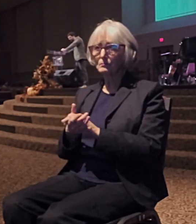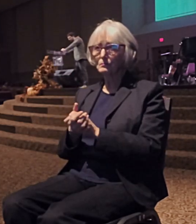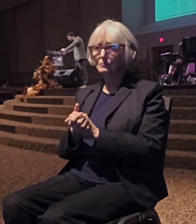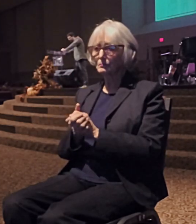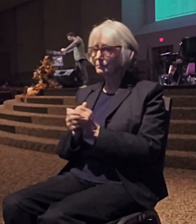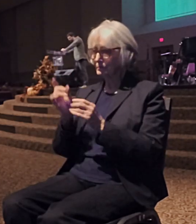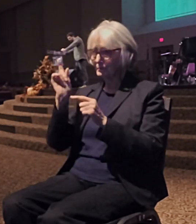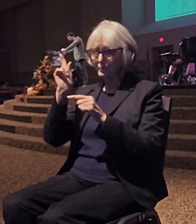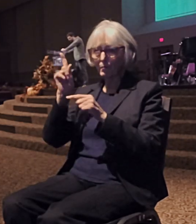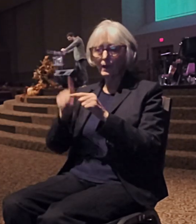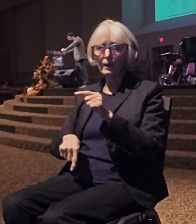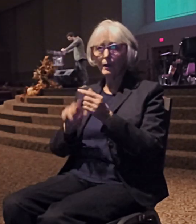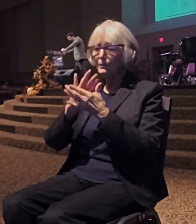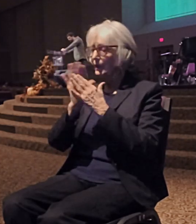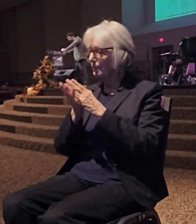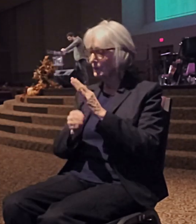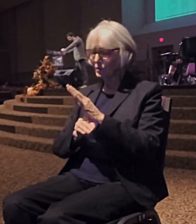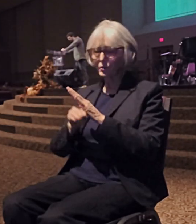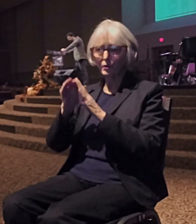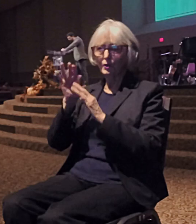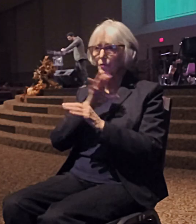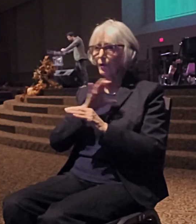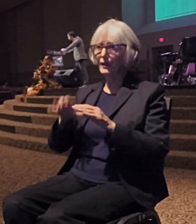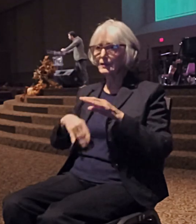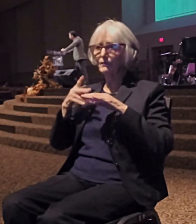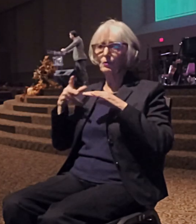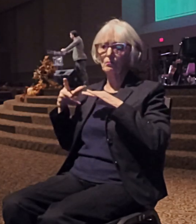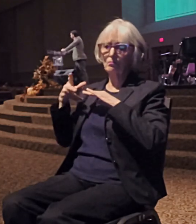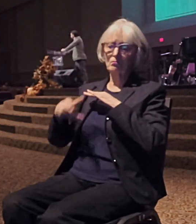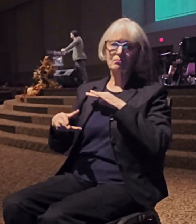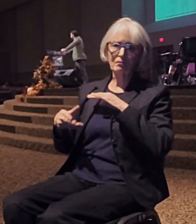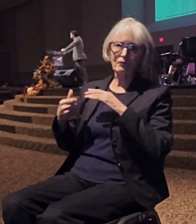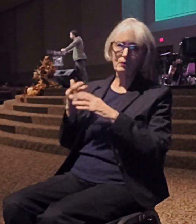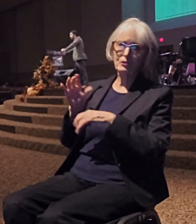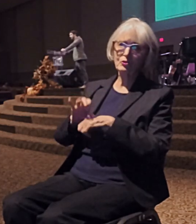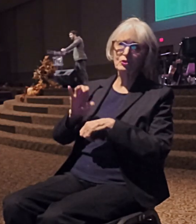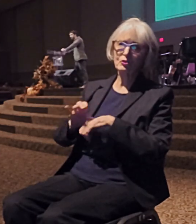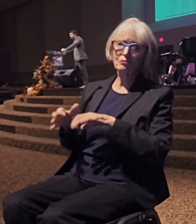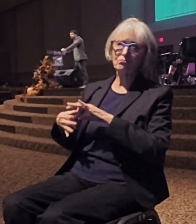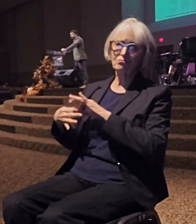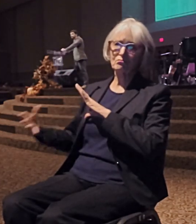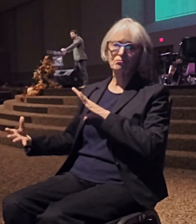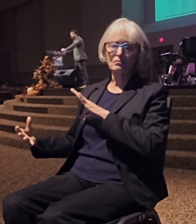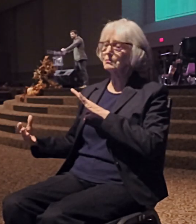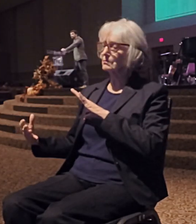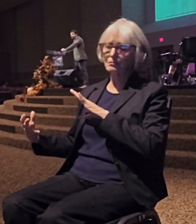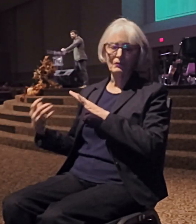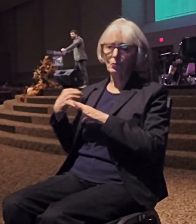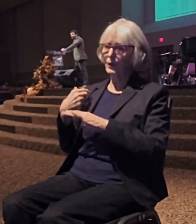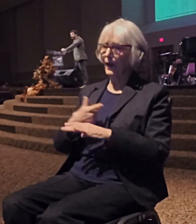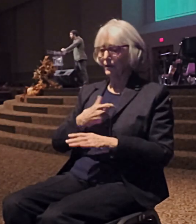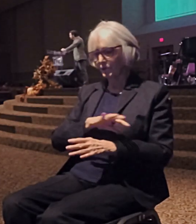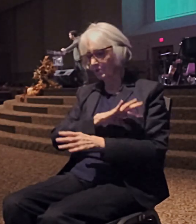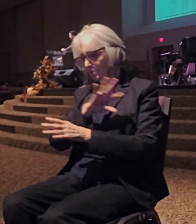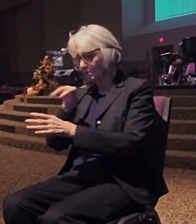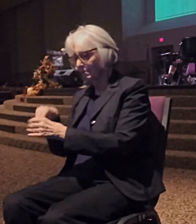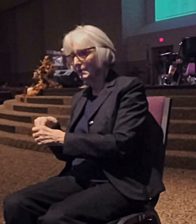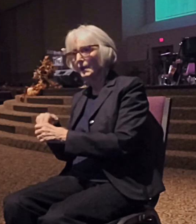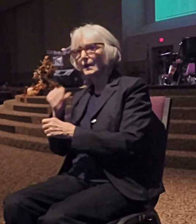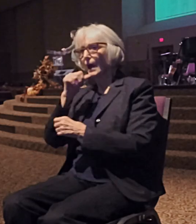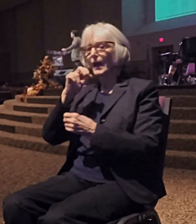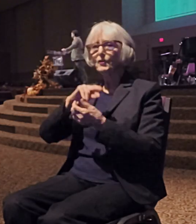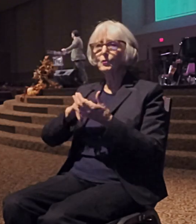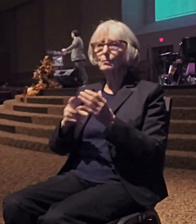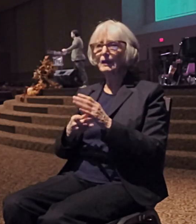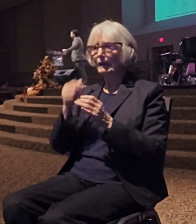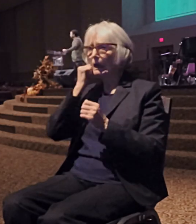You cannot be mature in Christ if you cut yourself off from the local church, which means we got to be present. And I don't mean you got to be